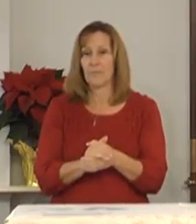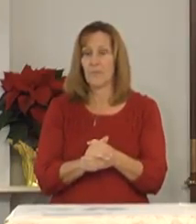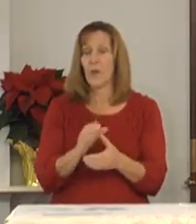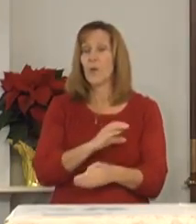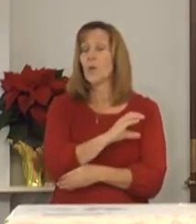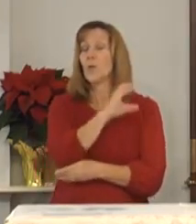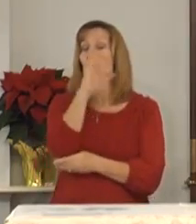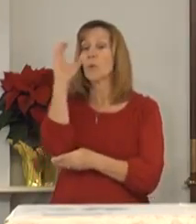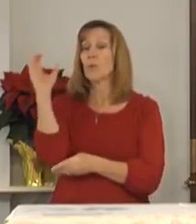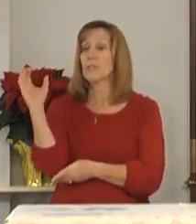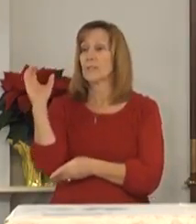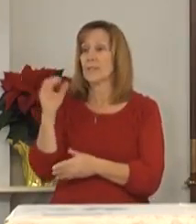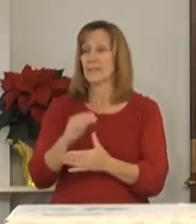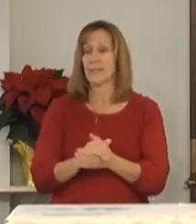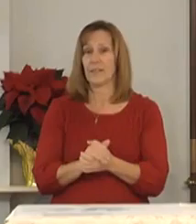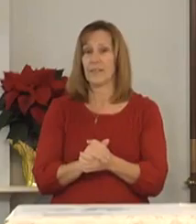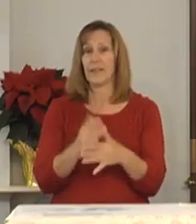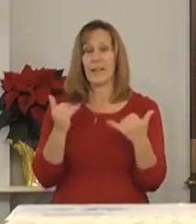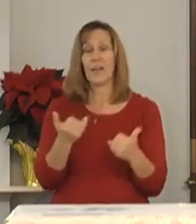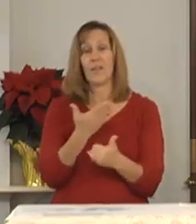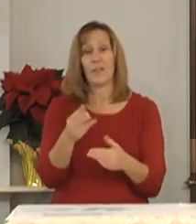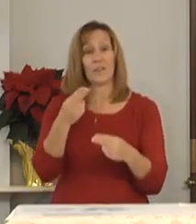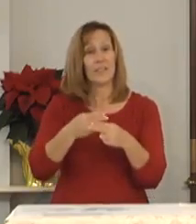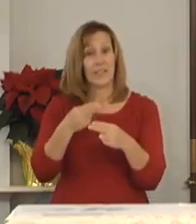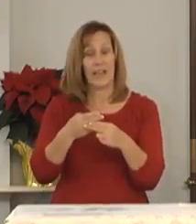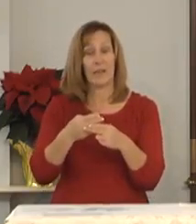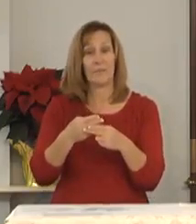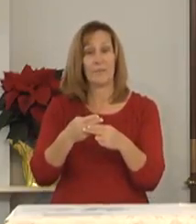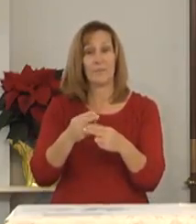Christmas. Now there's a name.